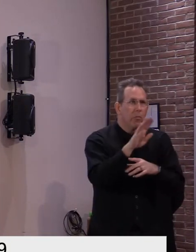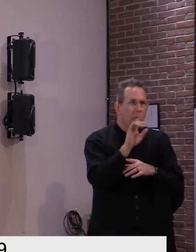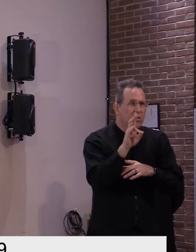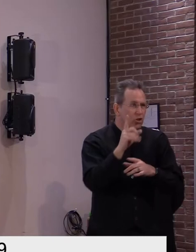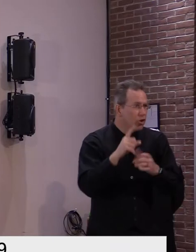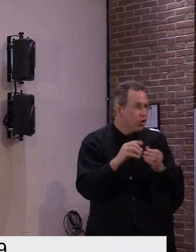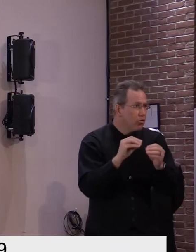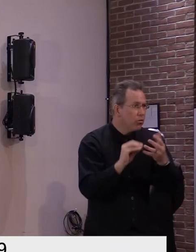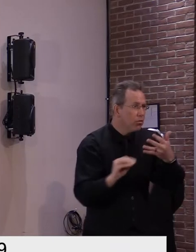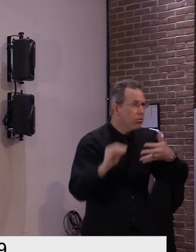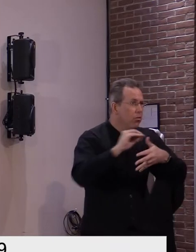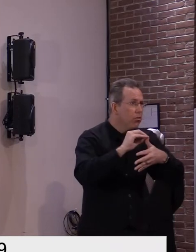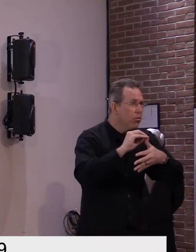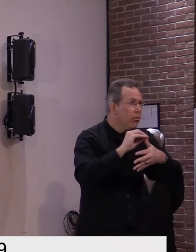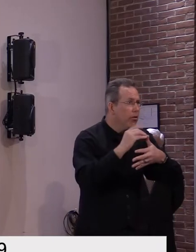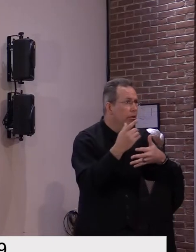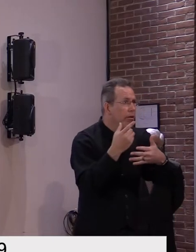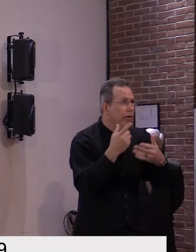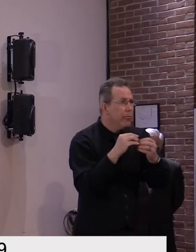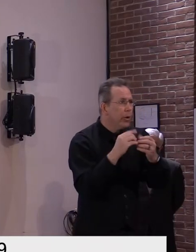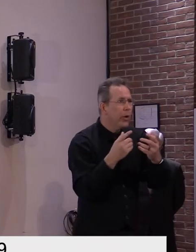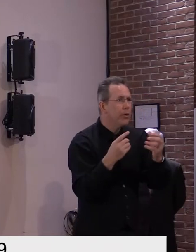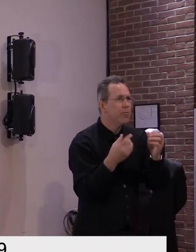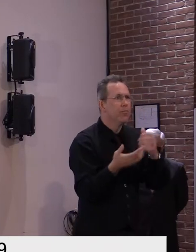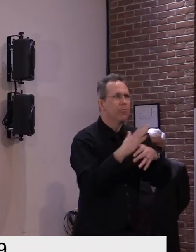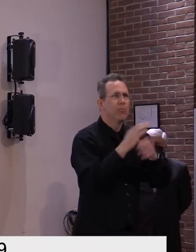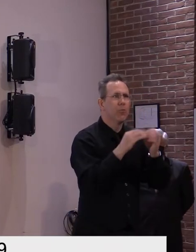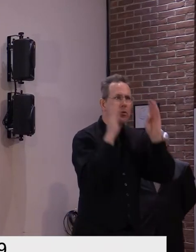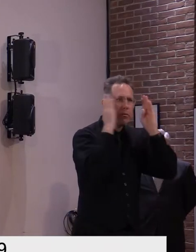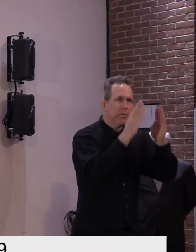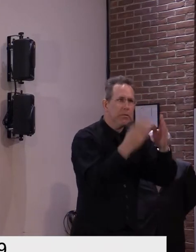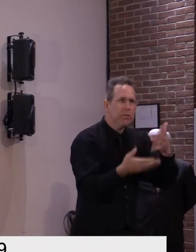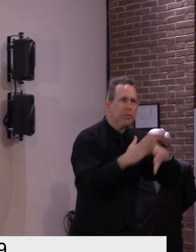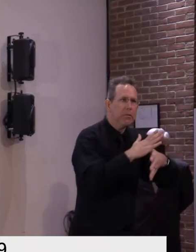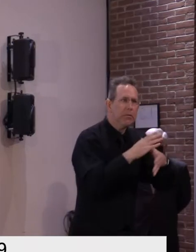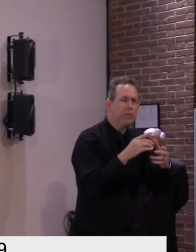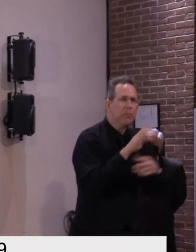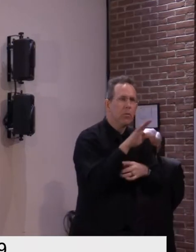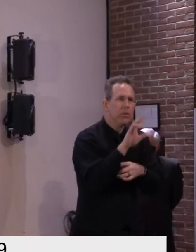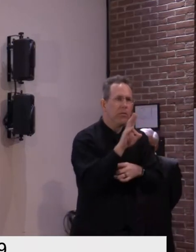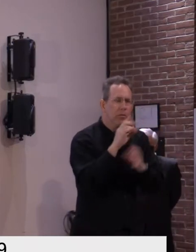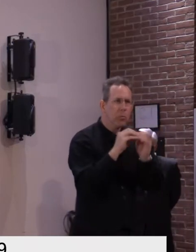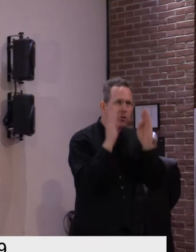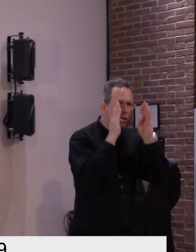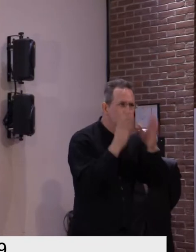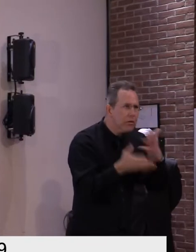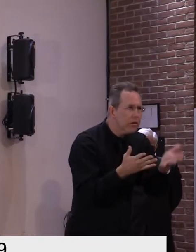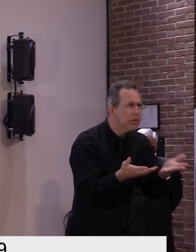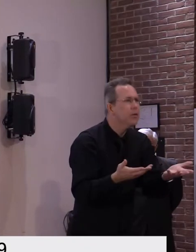not finding other strains with the sequences that we've sent to date.